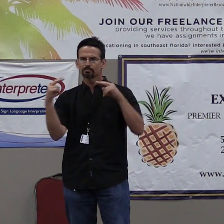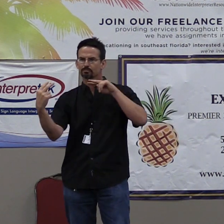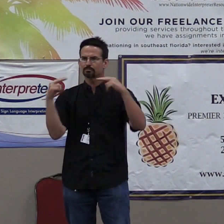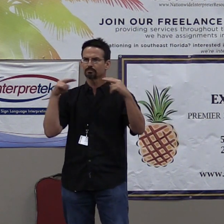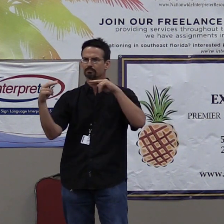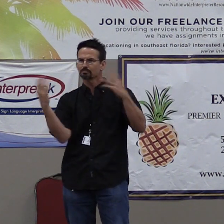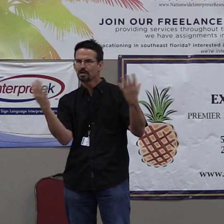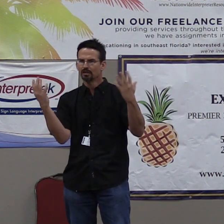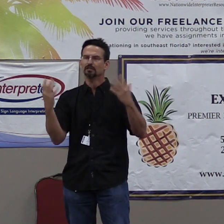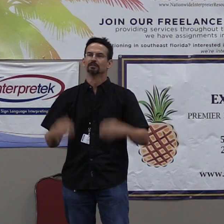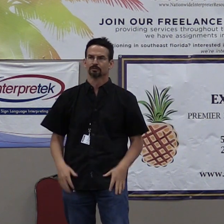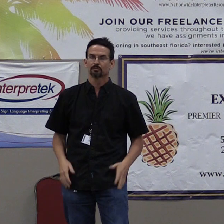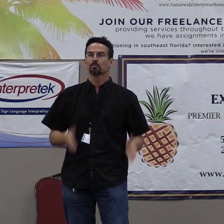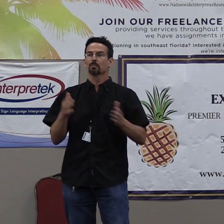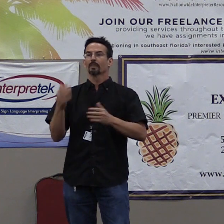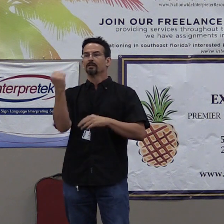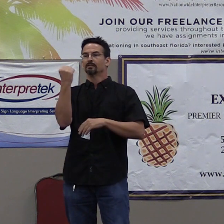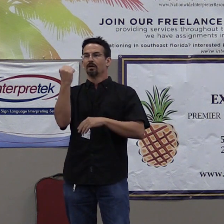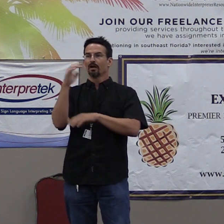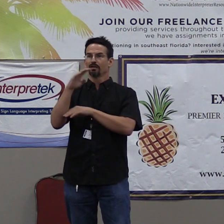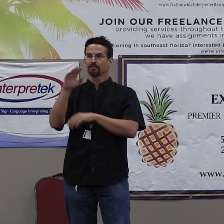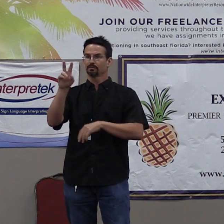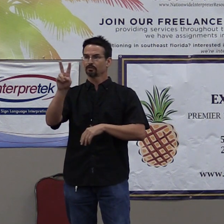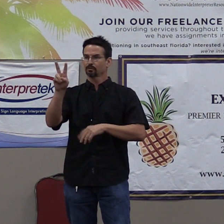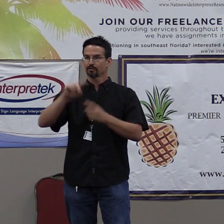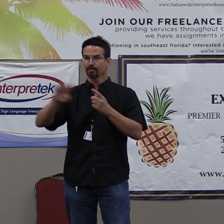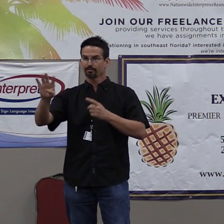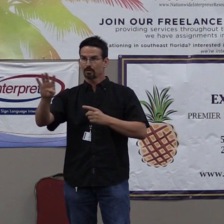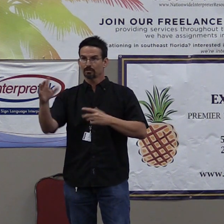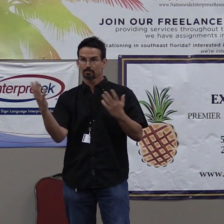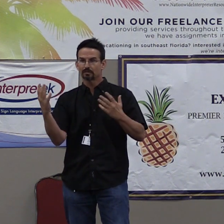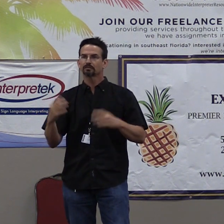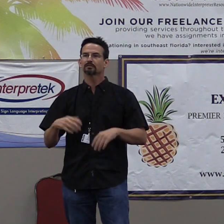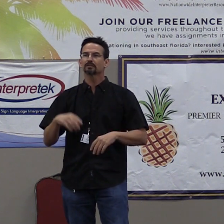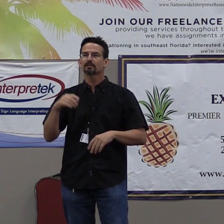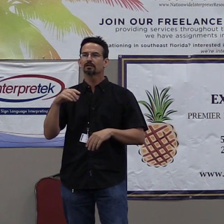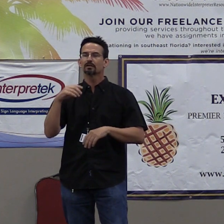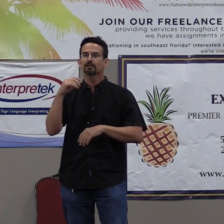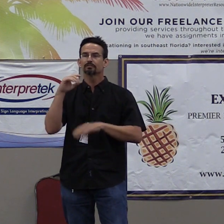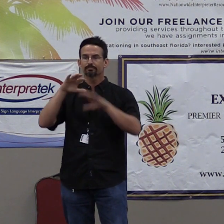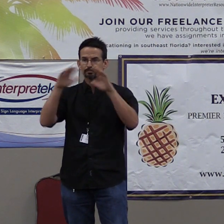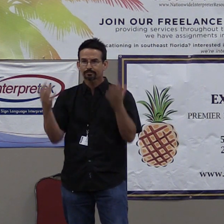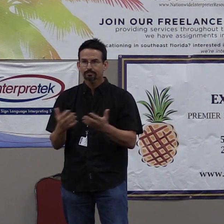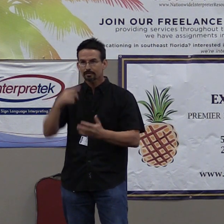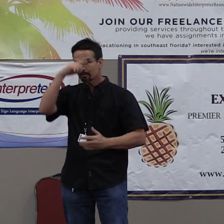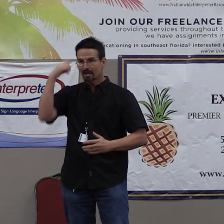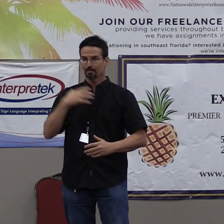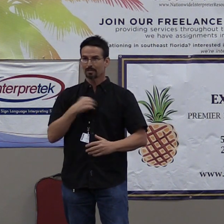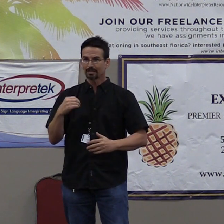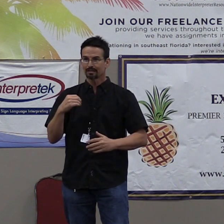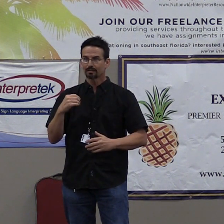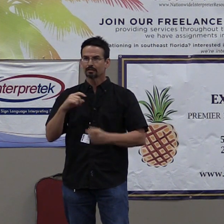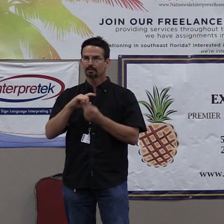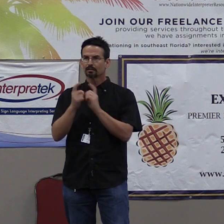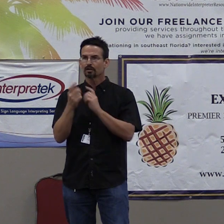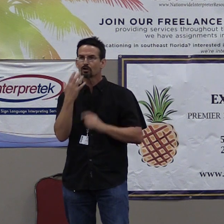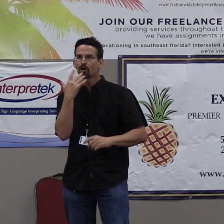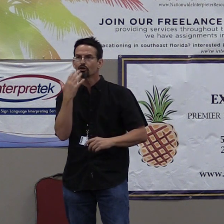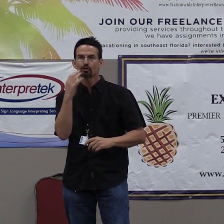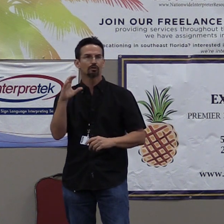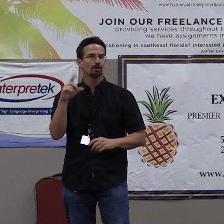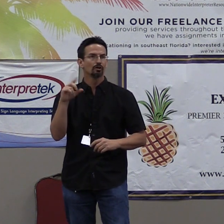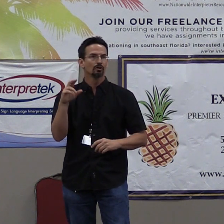no, we're just gonna look at different perspectives from each culture. So my next